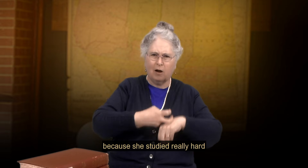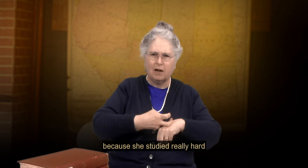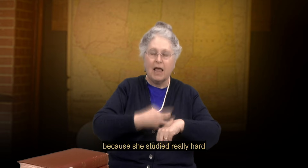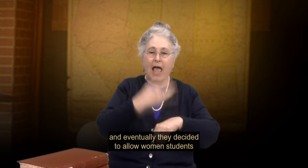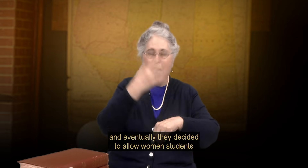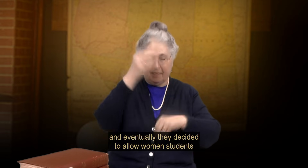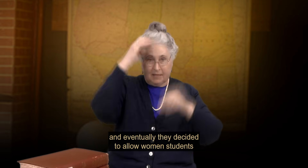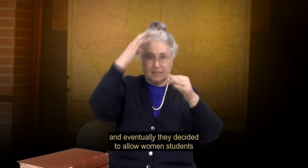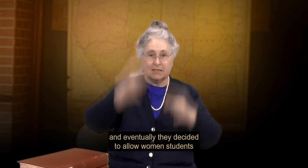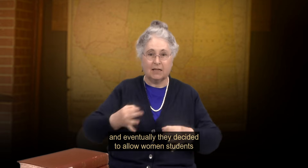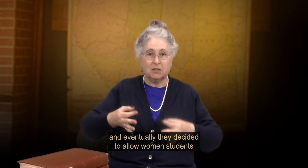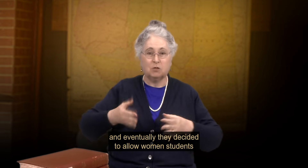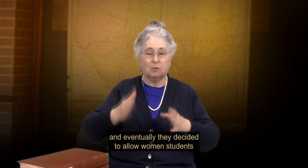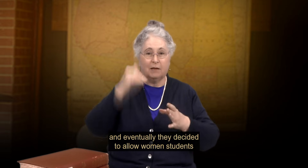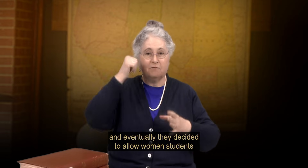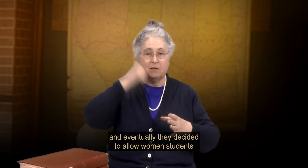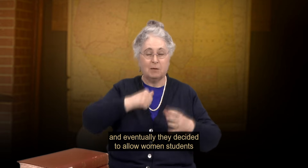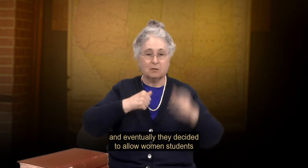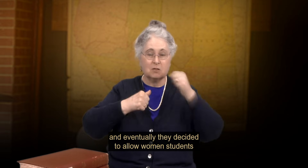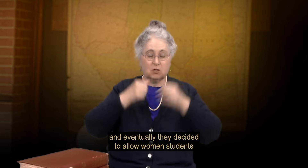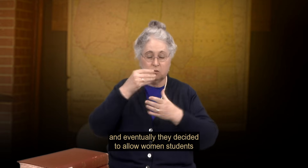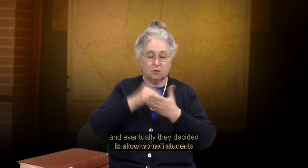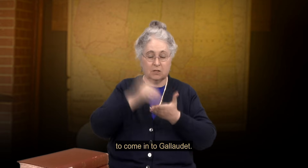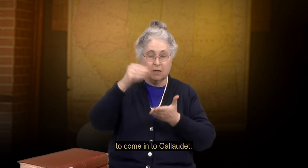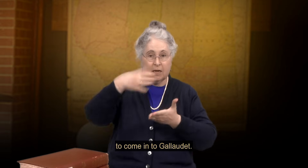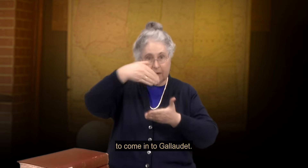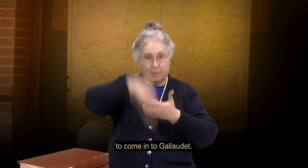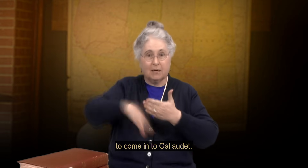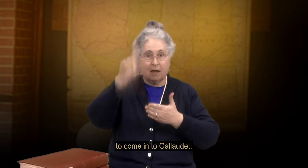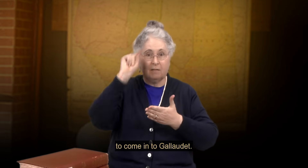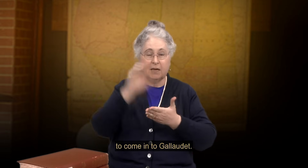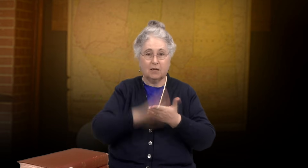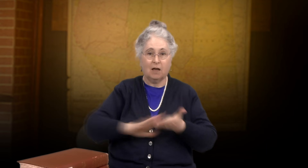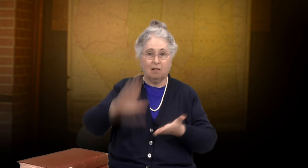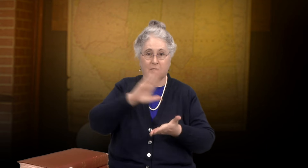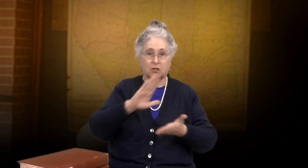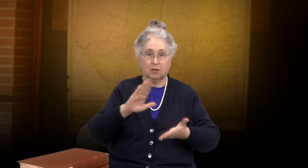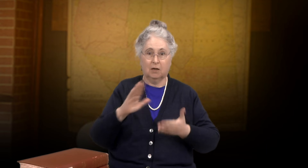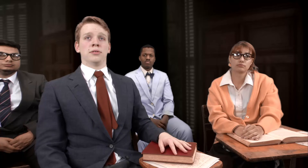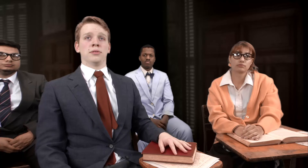hard, and eventually they decided to allow women students to come into Gallaudet.